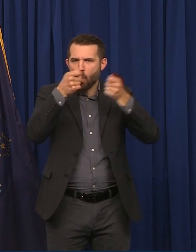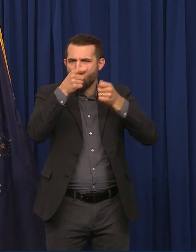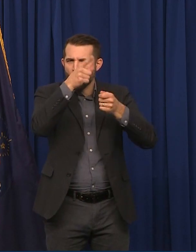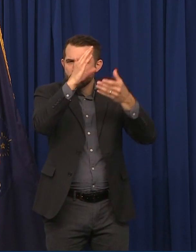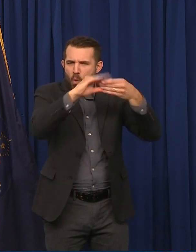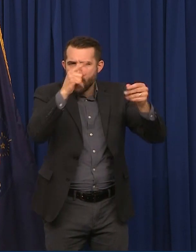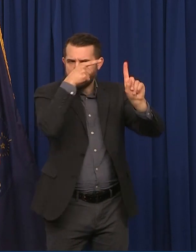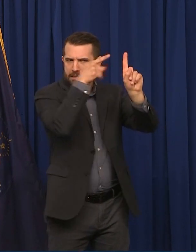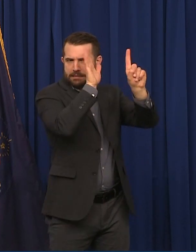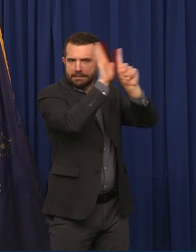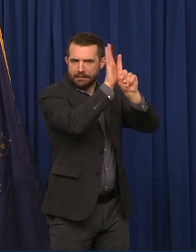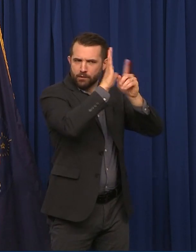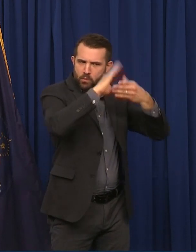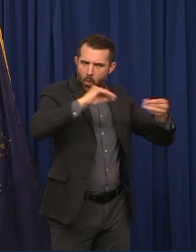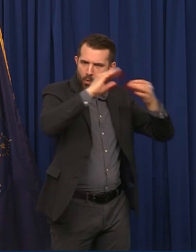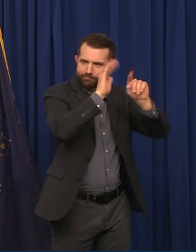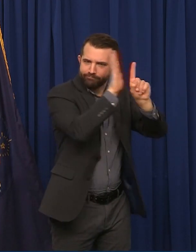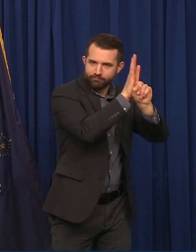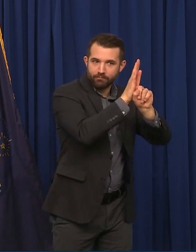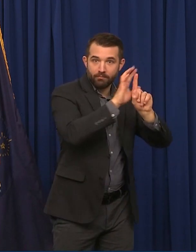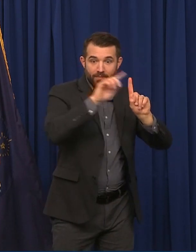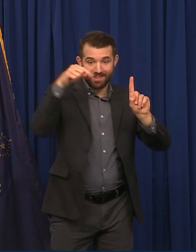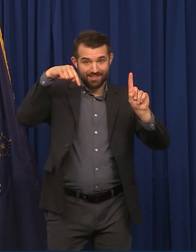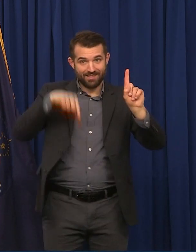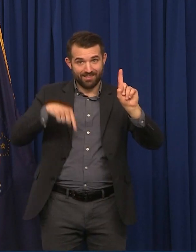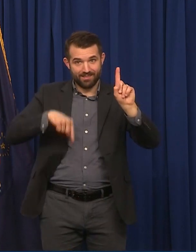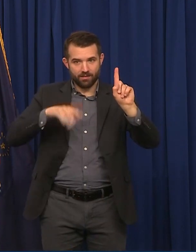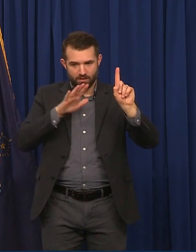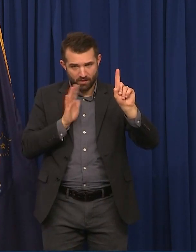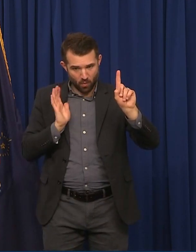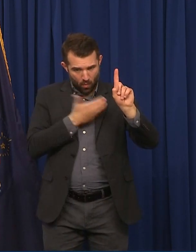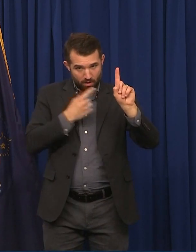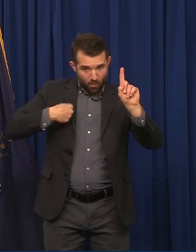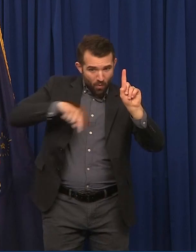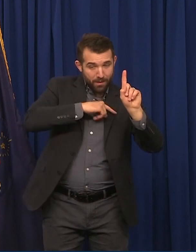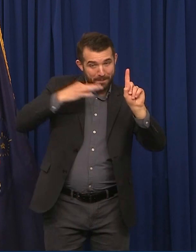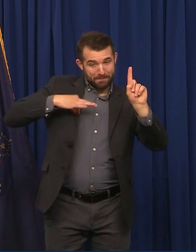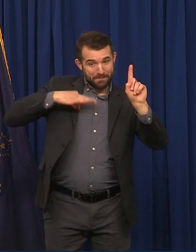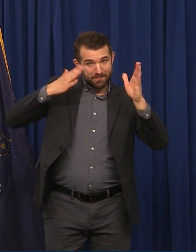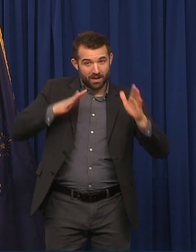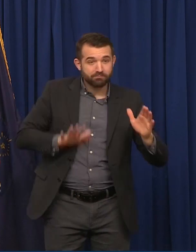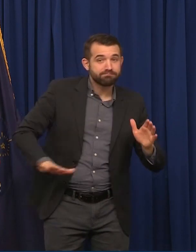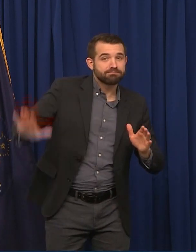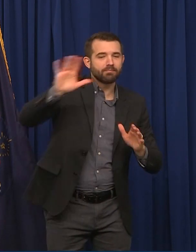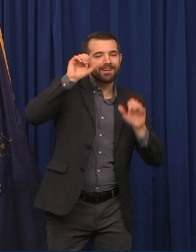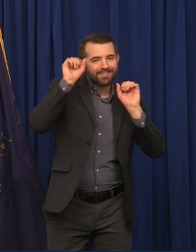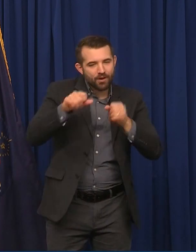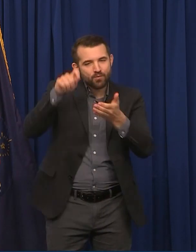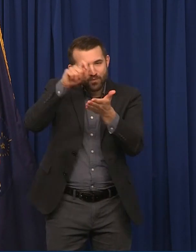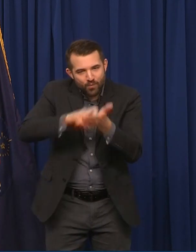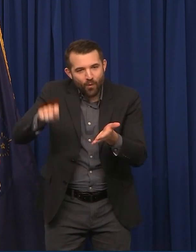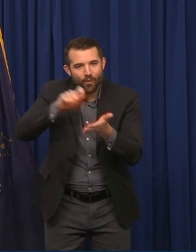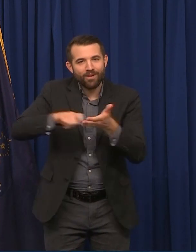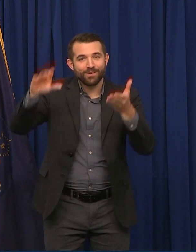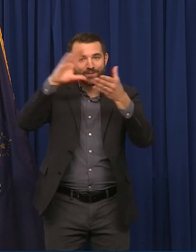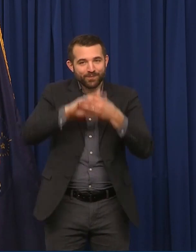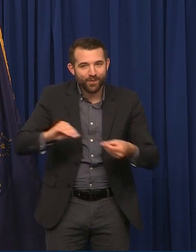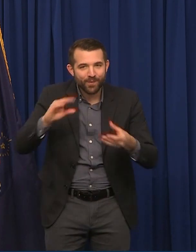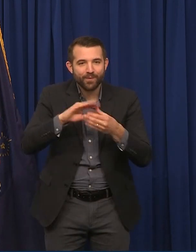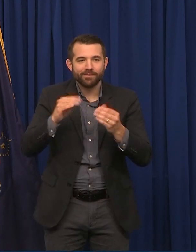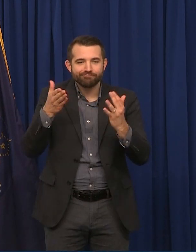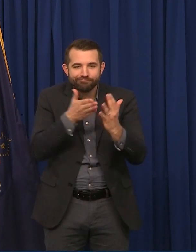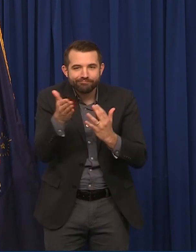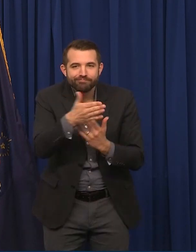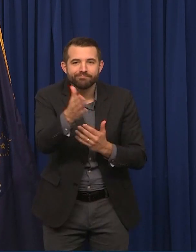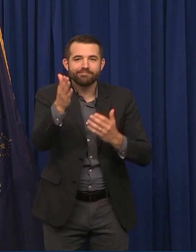ones that can write the next chapter, and we are the ones that can write the ending. And the surest way